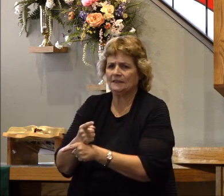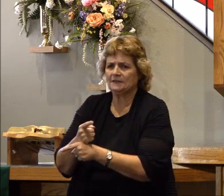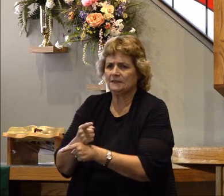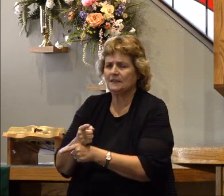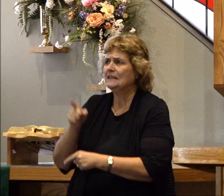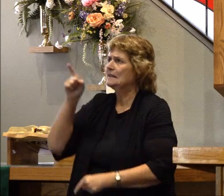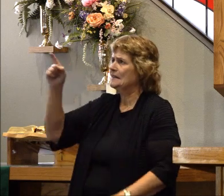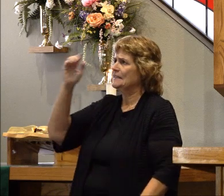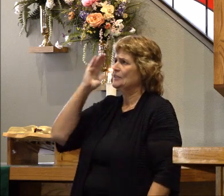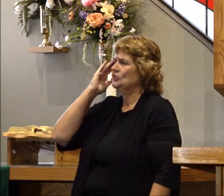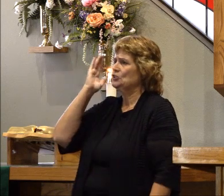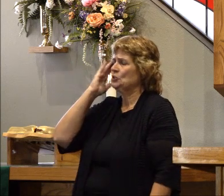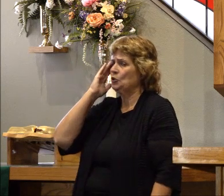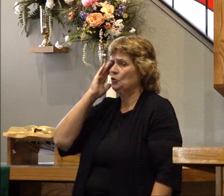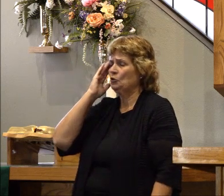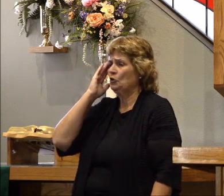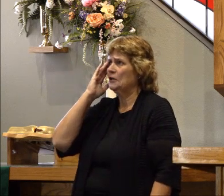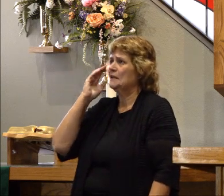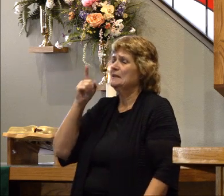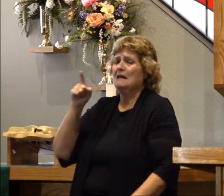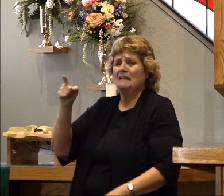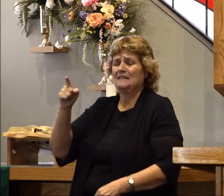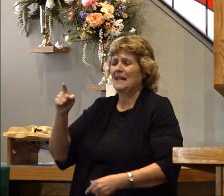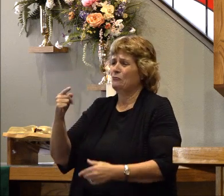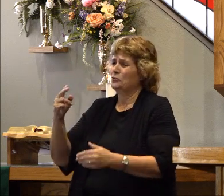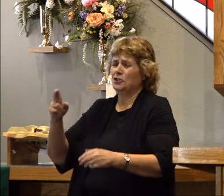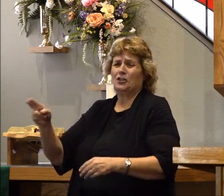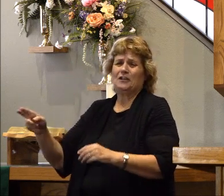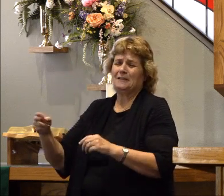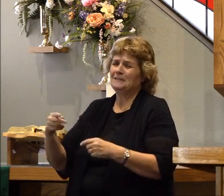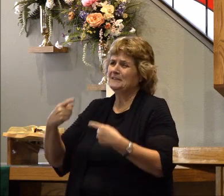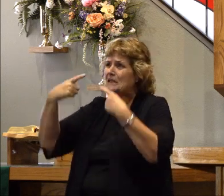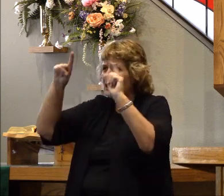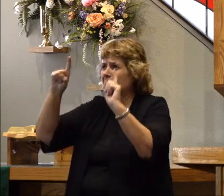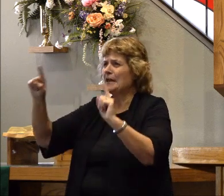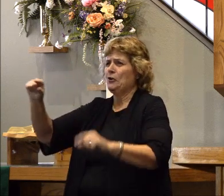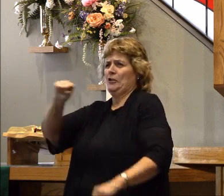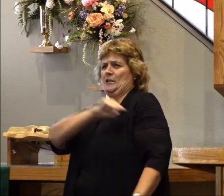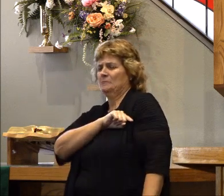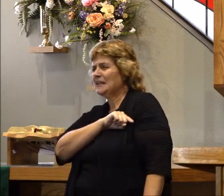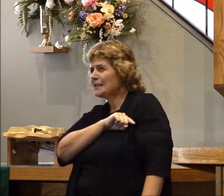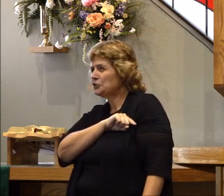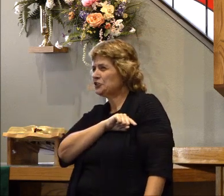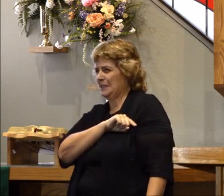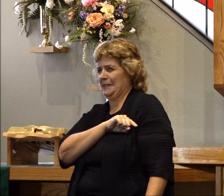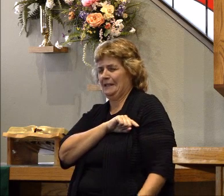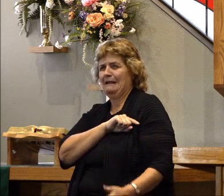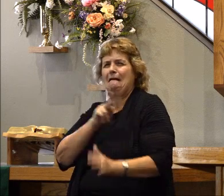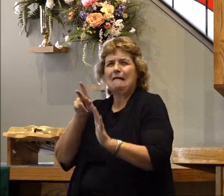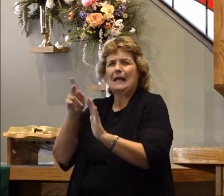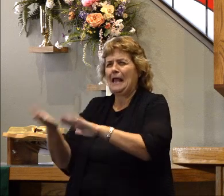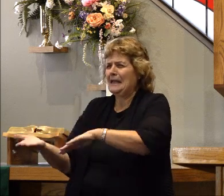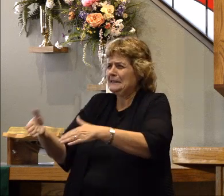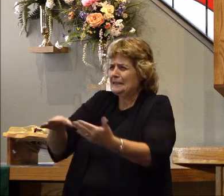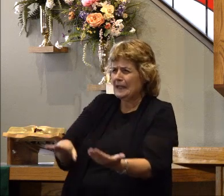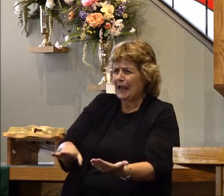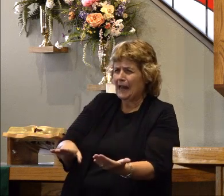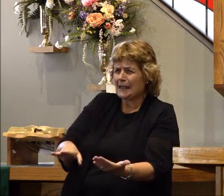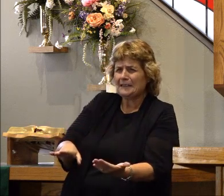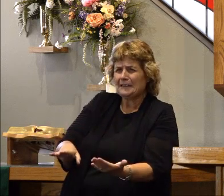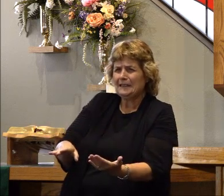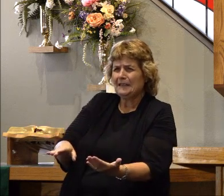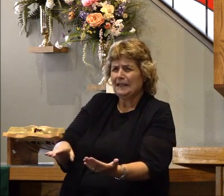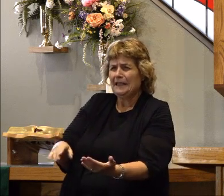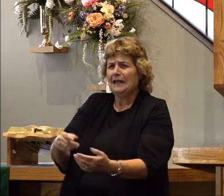to wrongfully be sentenced to death and die in one of the most painful and